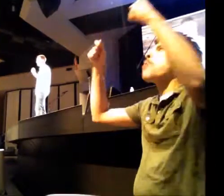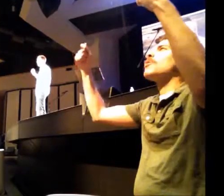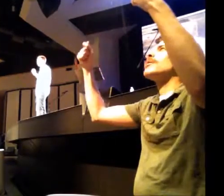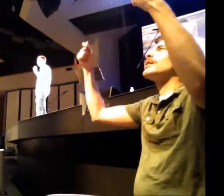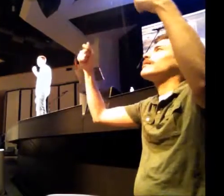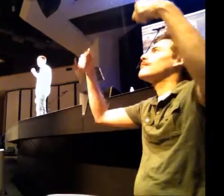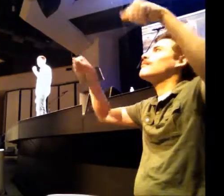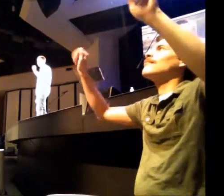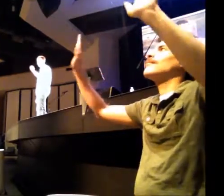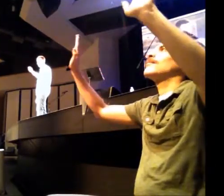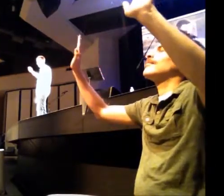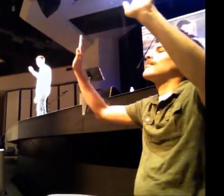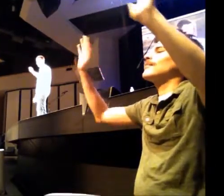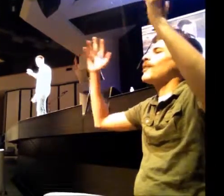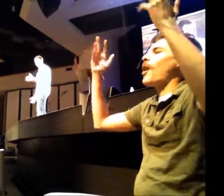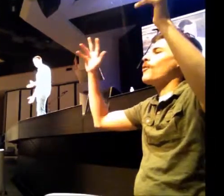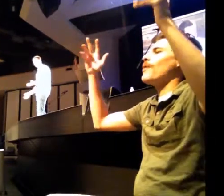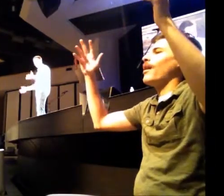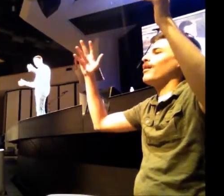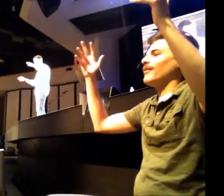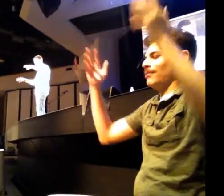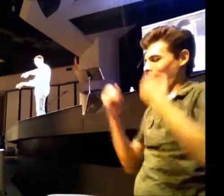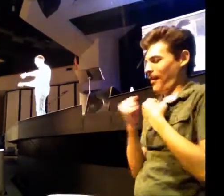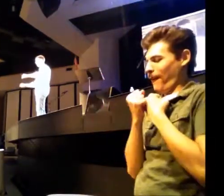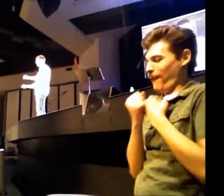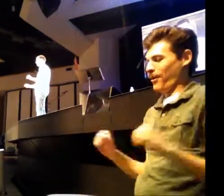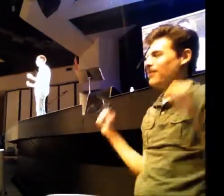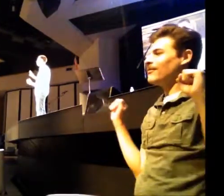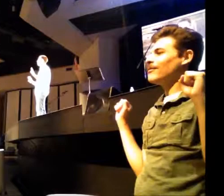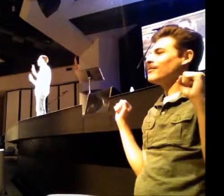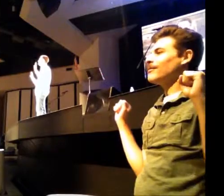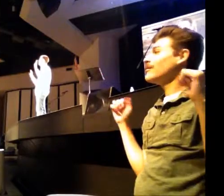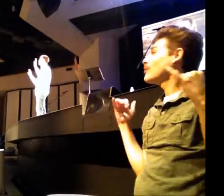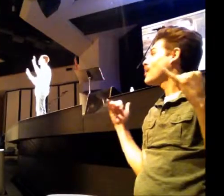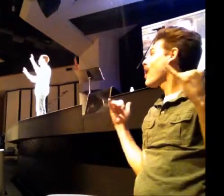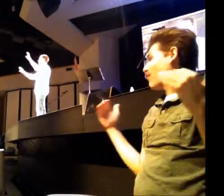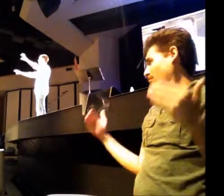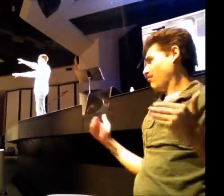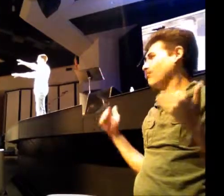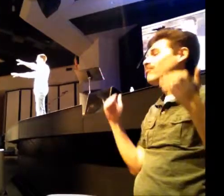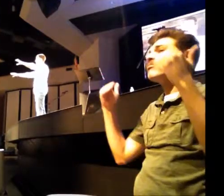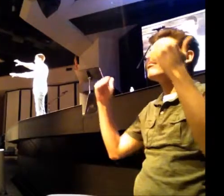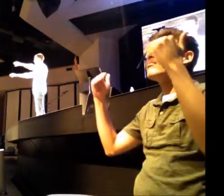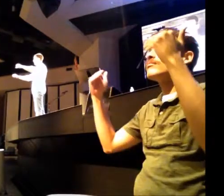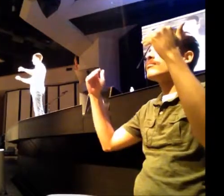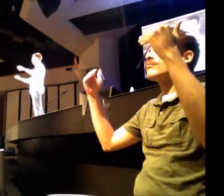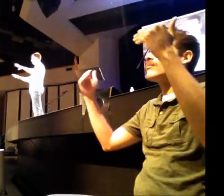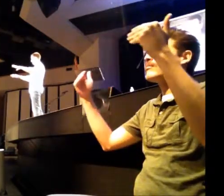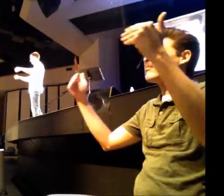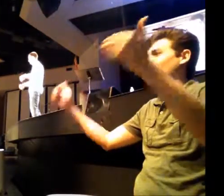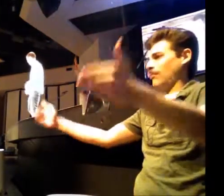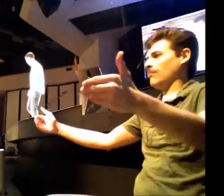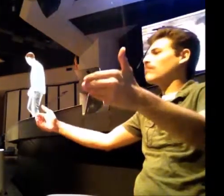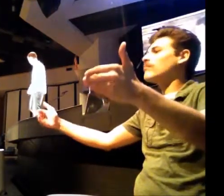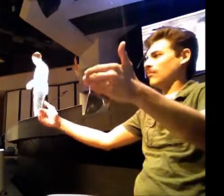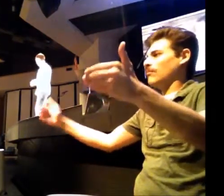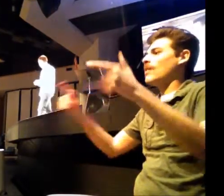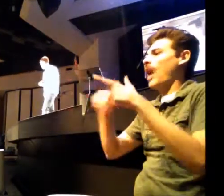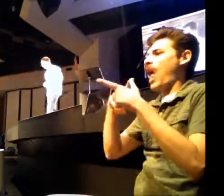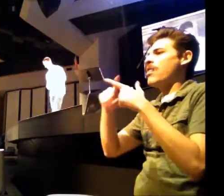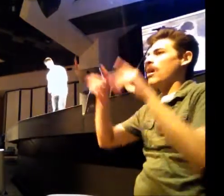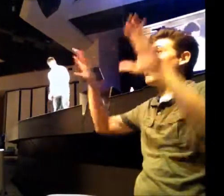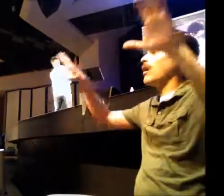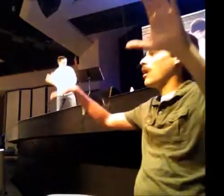declaration of your freedom. If you rise to grab the elements, I will walk us through as a group in just a moment as you return back to your seats.